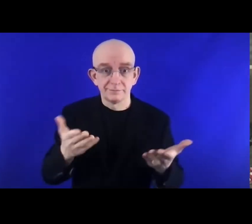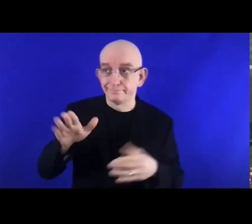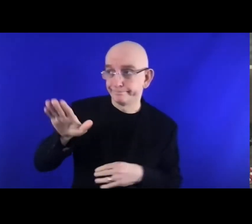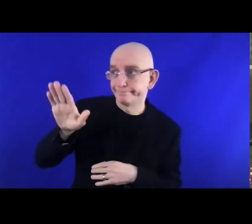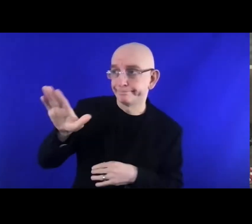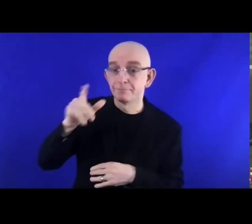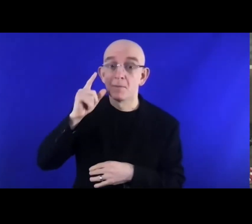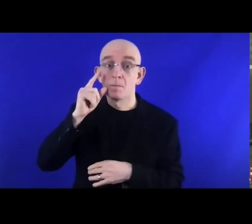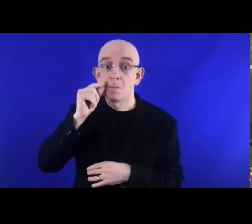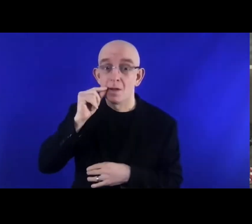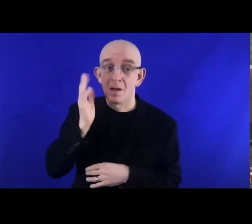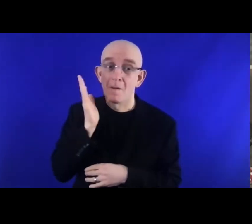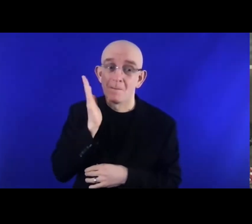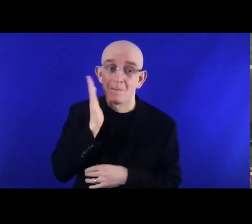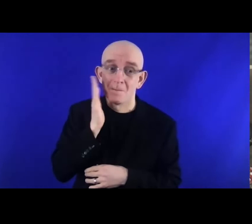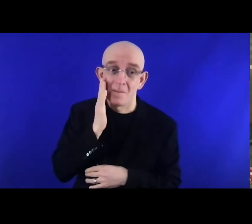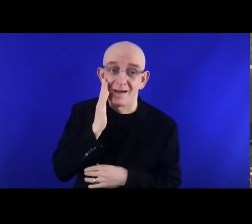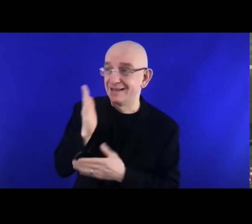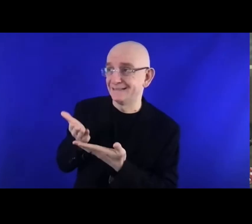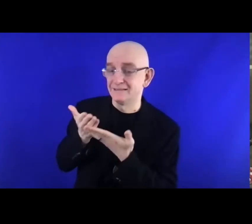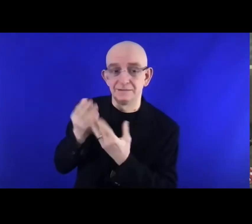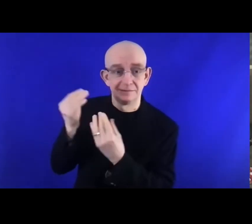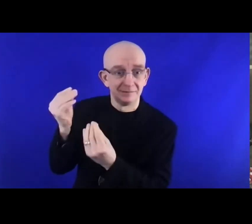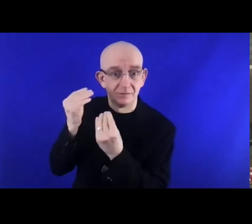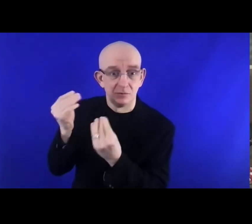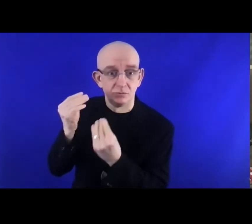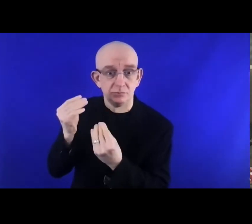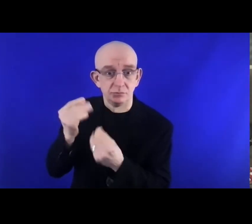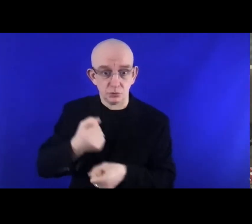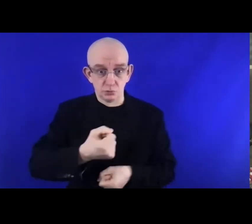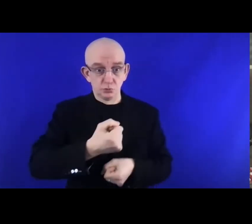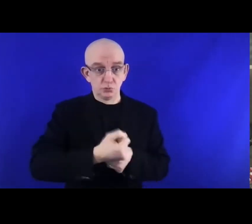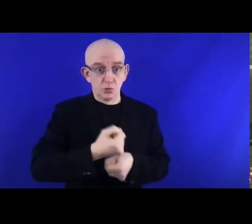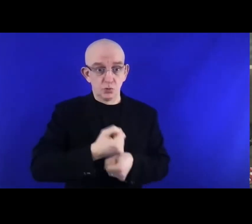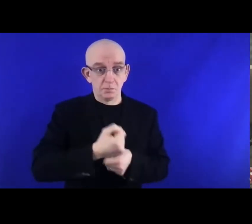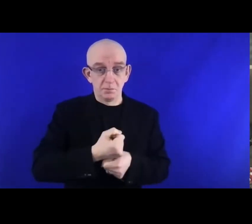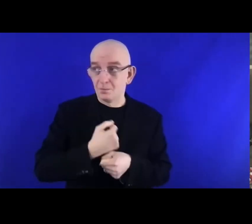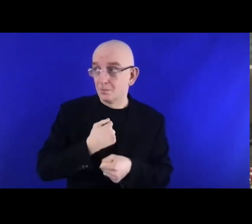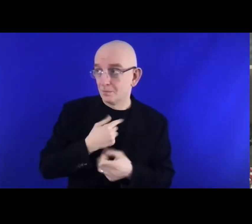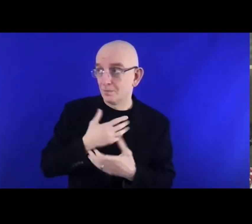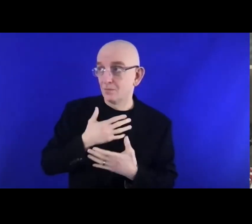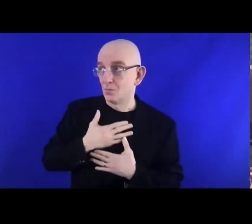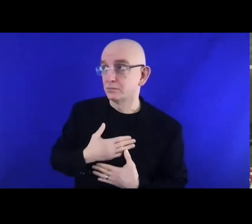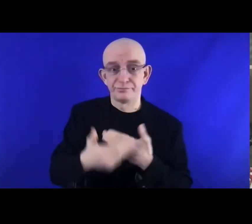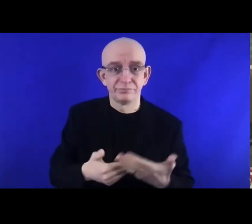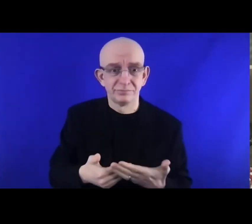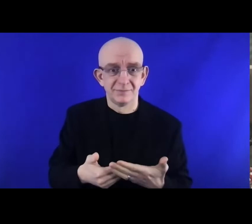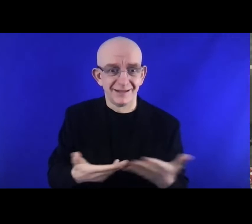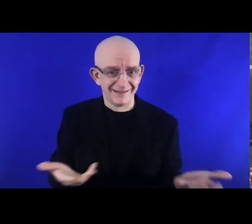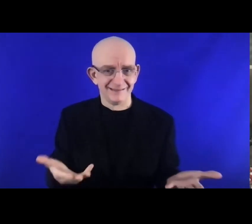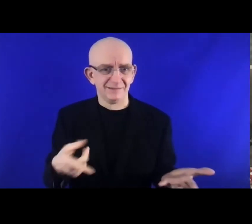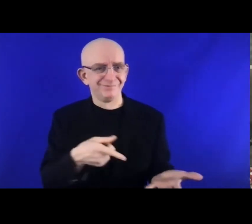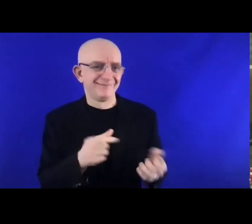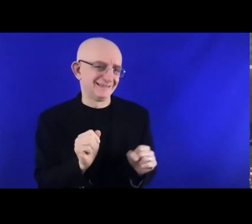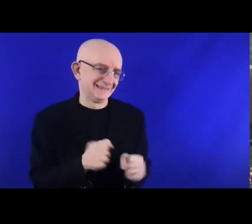enough, and that is by no means true. This is also a kind of isolation, which probably many